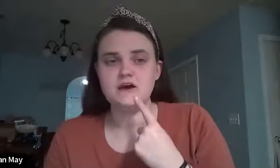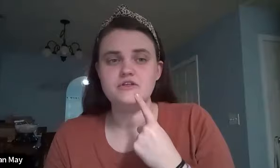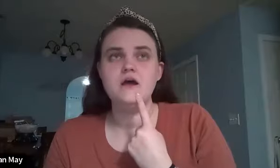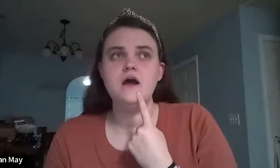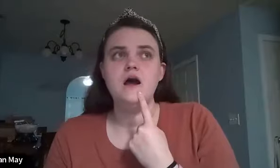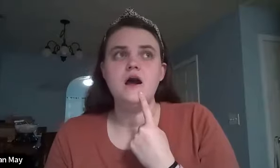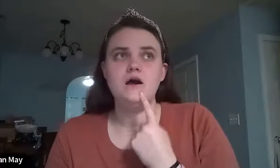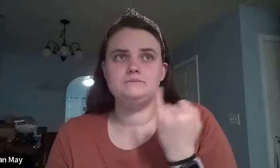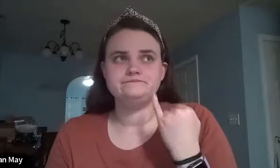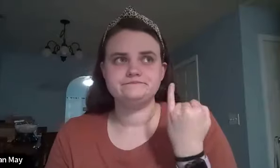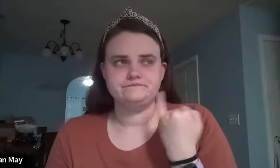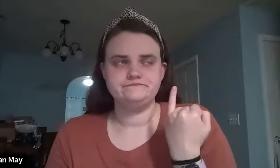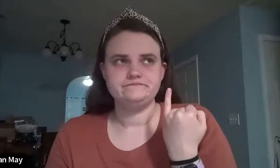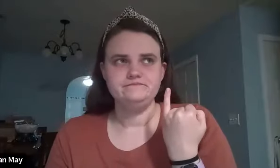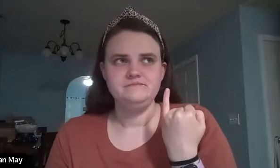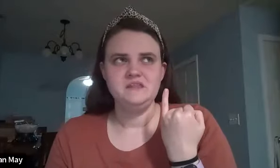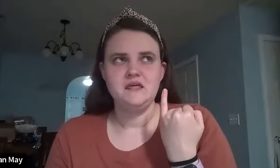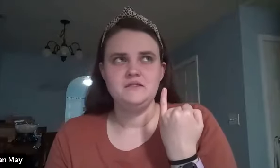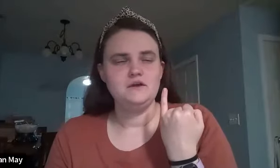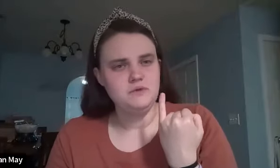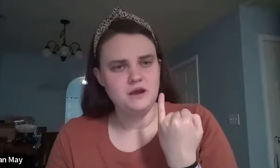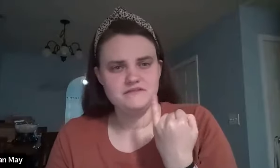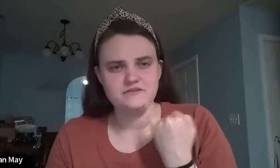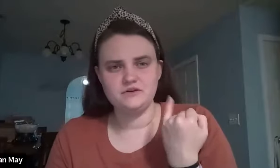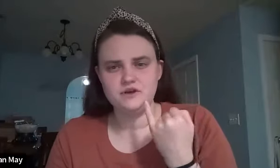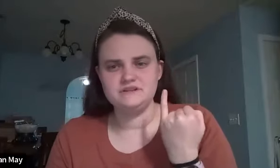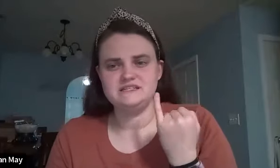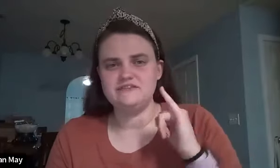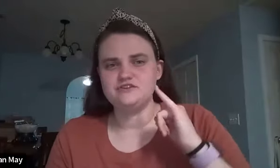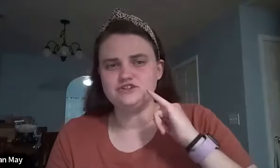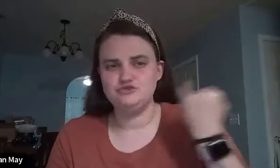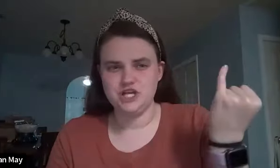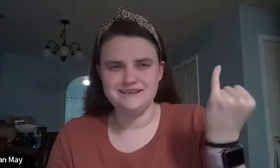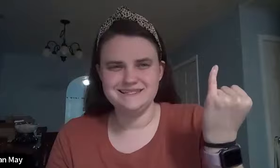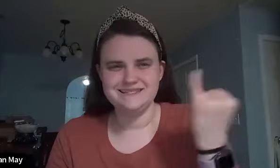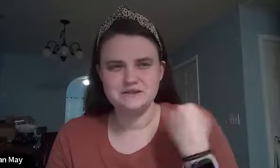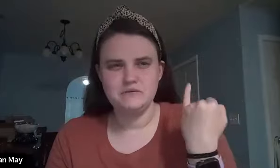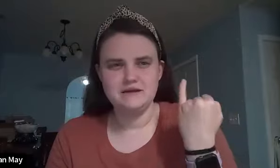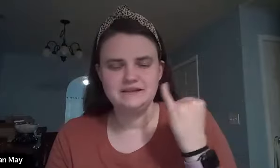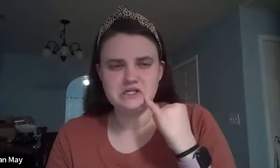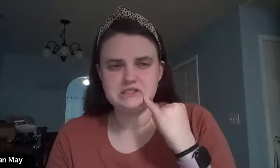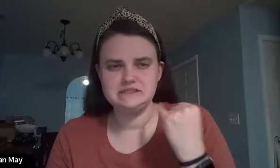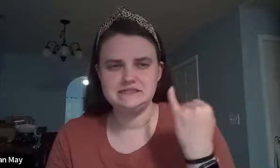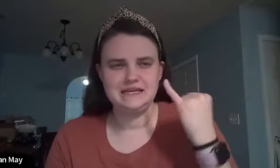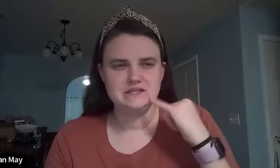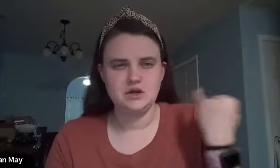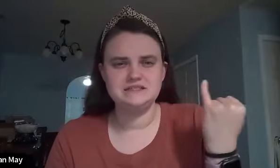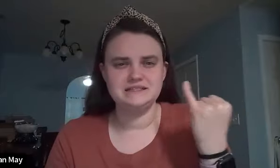mouth. The only problem I've ever noticed is that there's also jealous around here. It's hard to